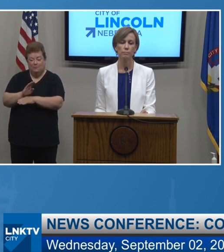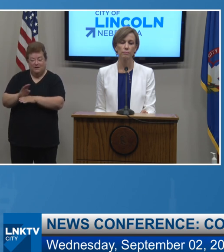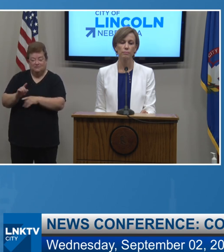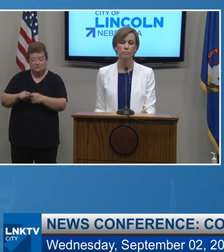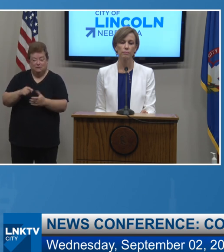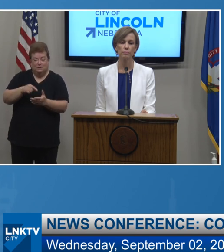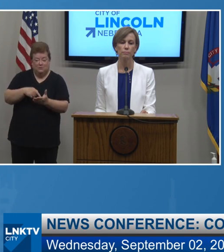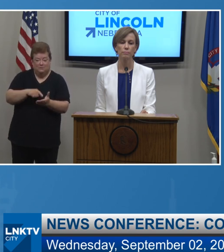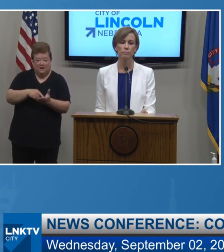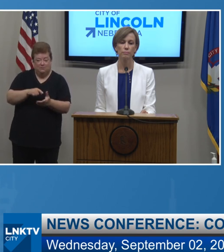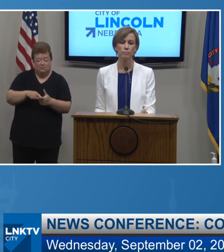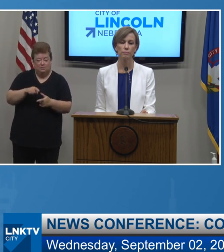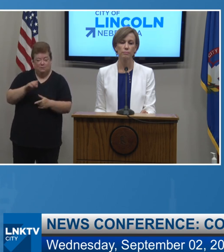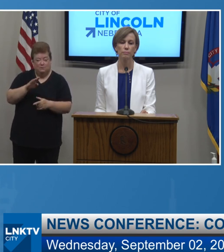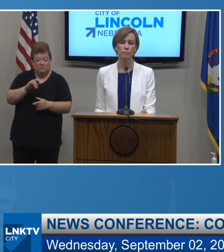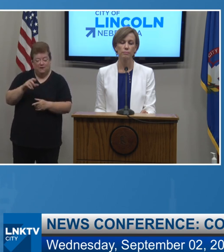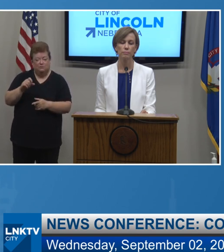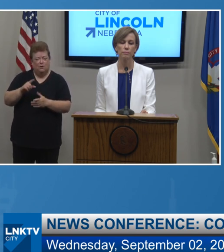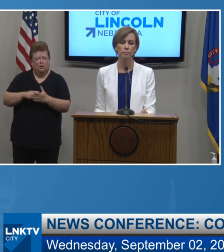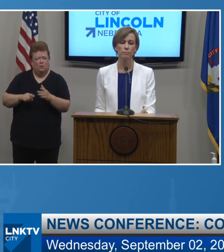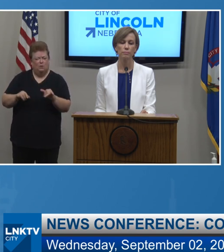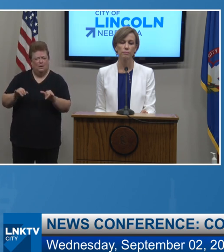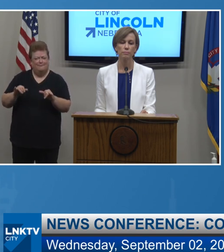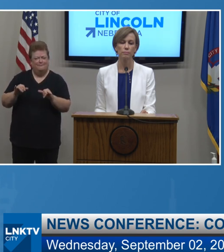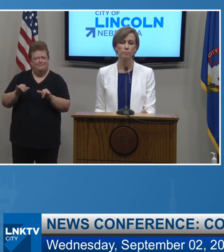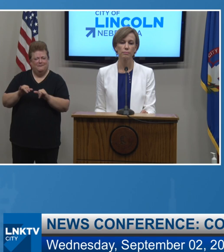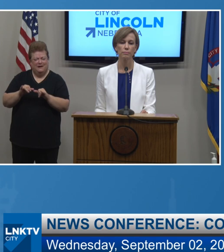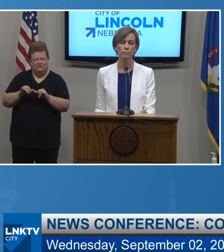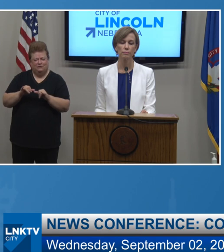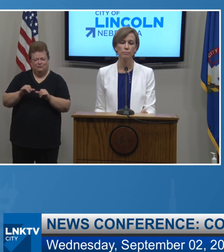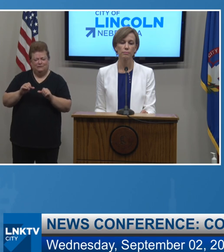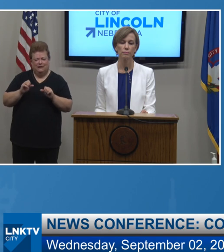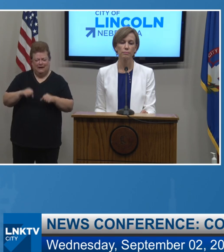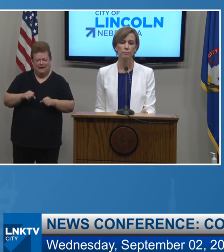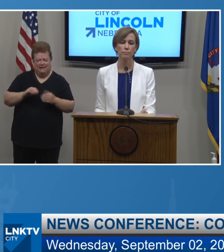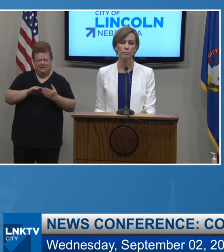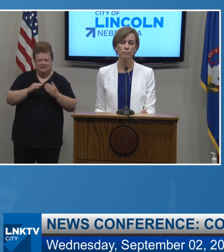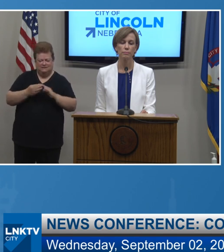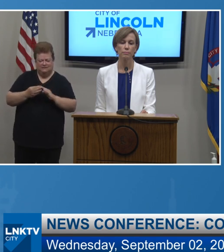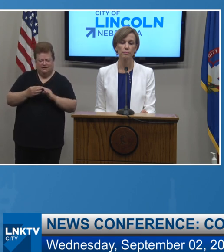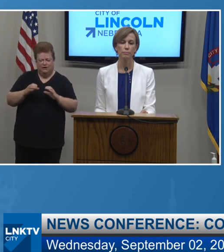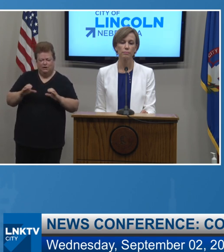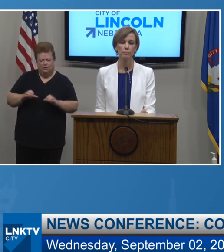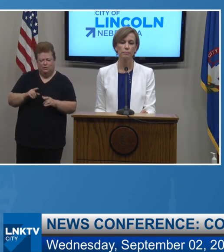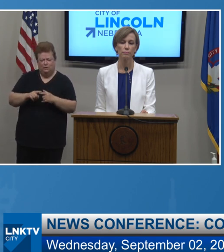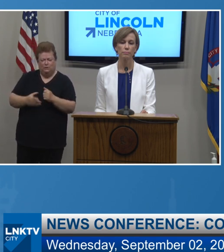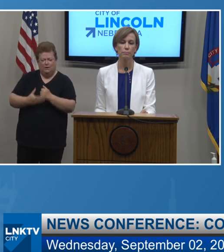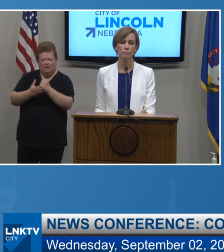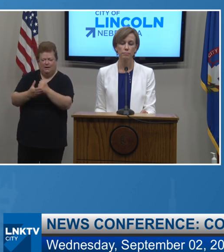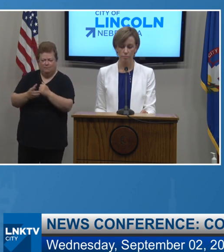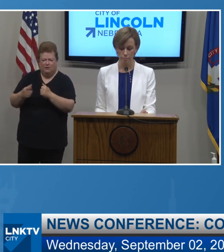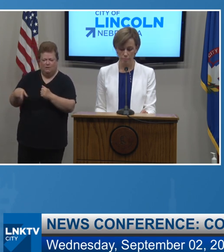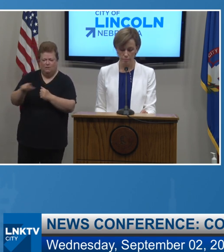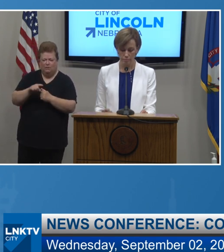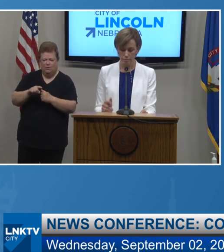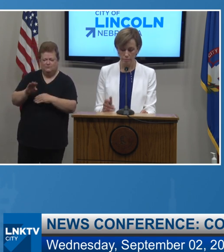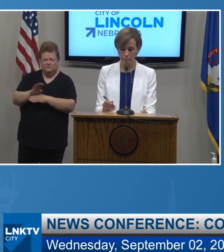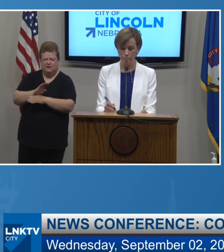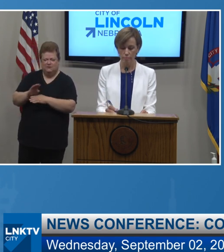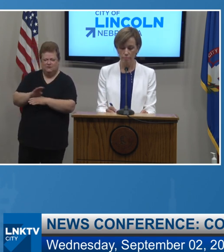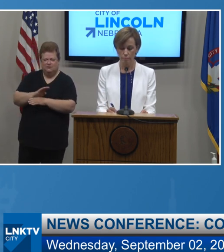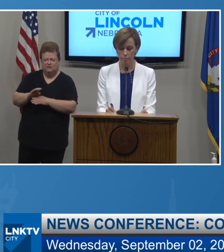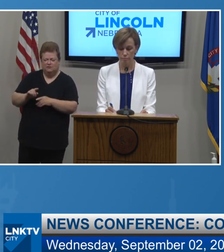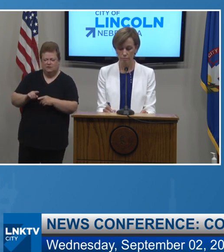Is the city or what measures do you think is appropriate from the city to sort of help them alleviate